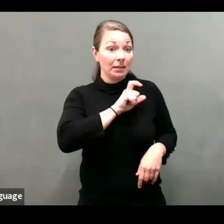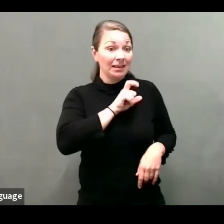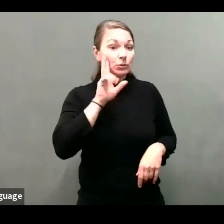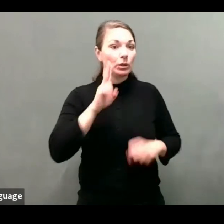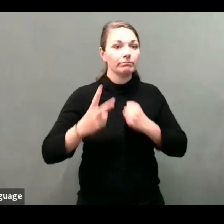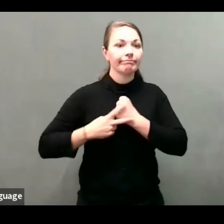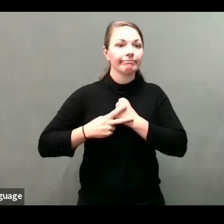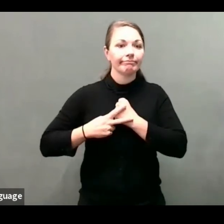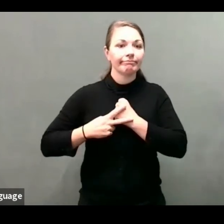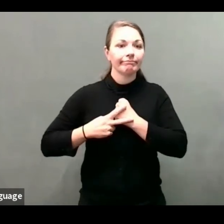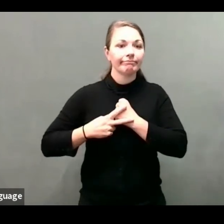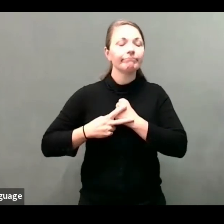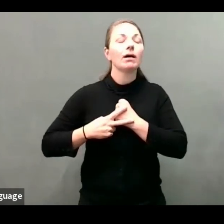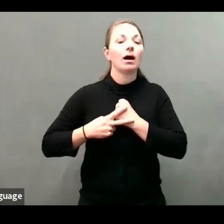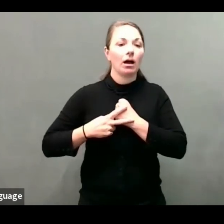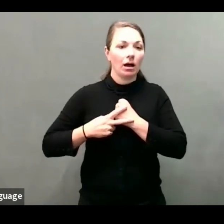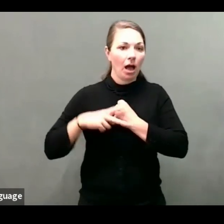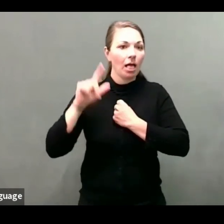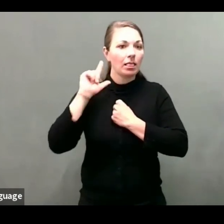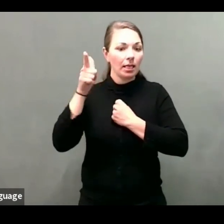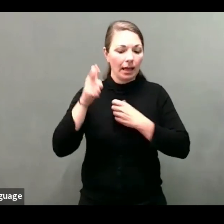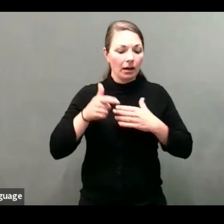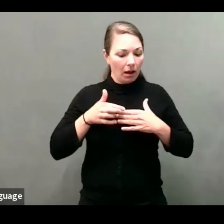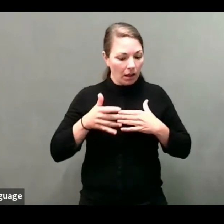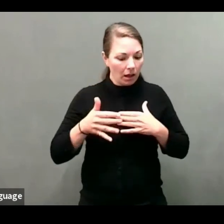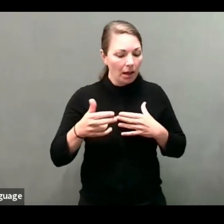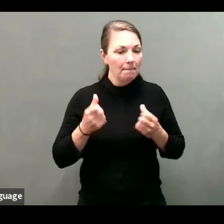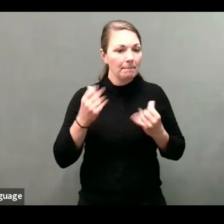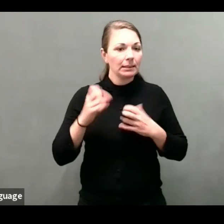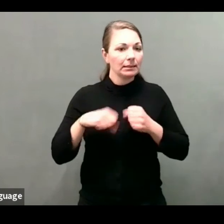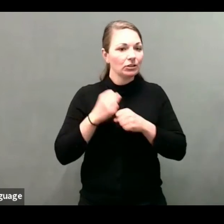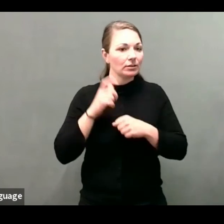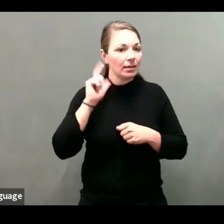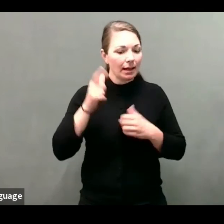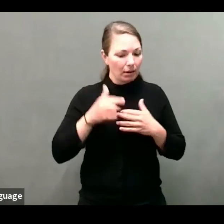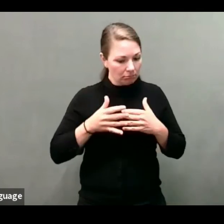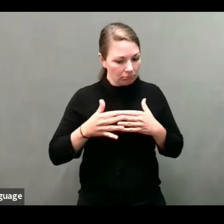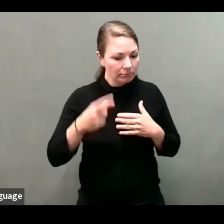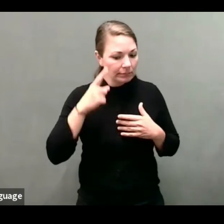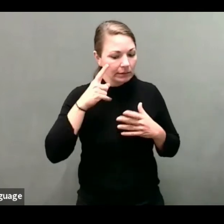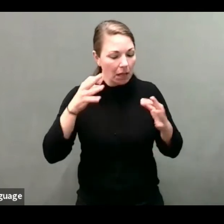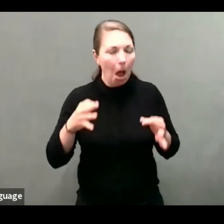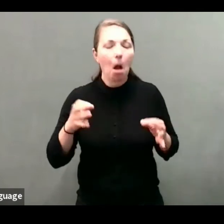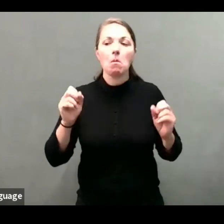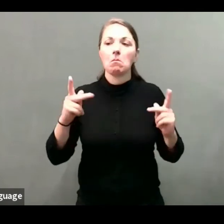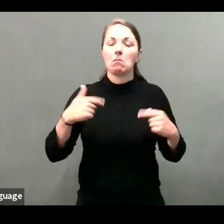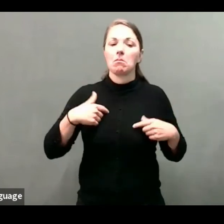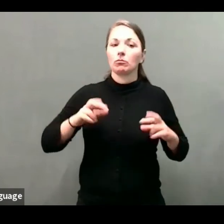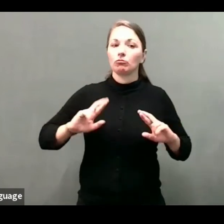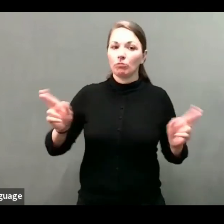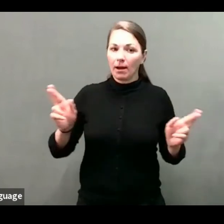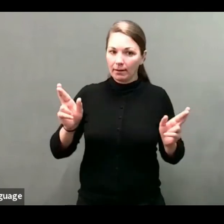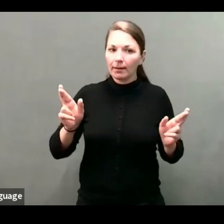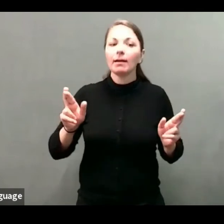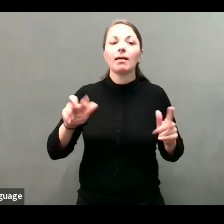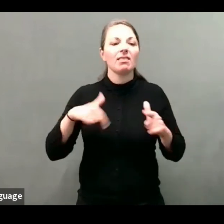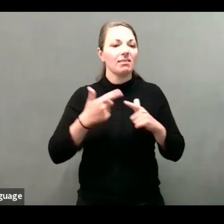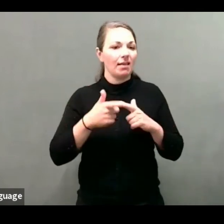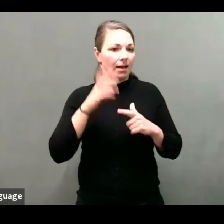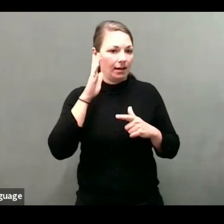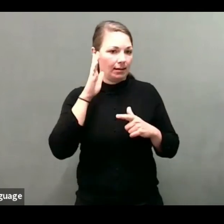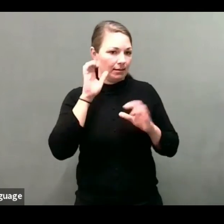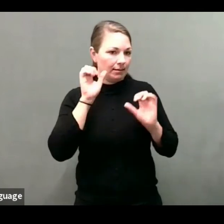until such time as the patient comes forward to make a report, if they ever wish to. A really important thing about the release of